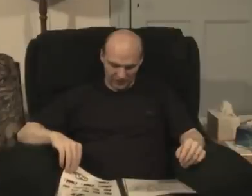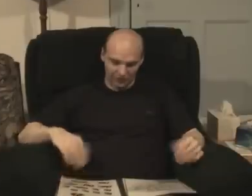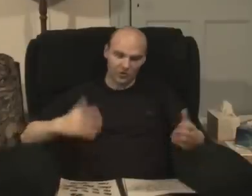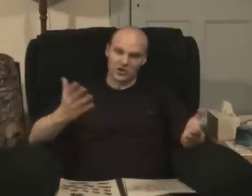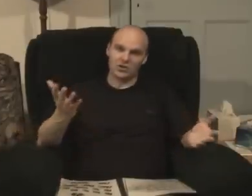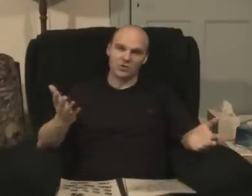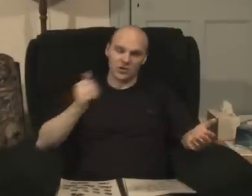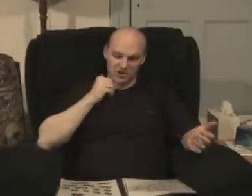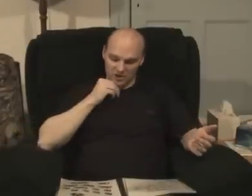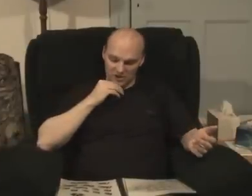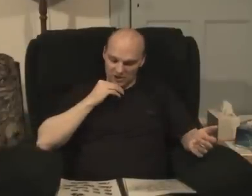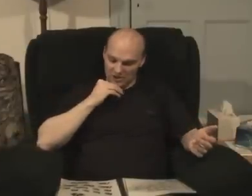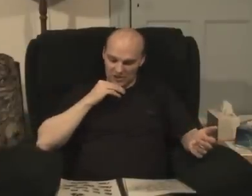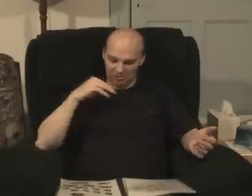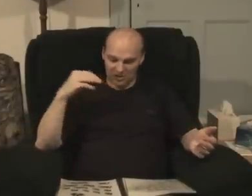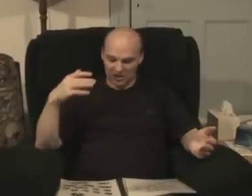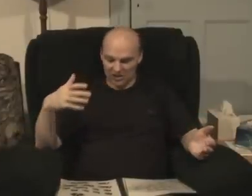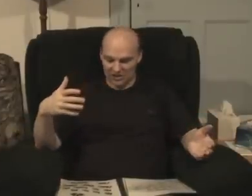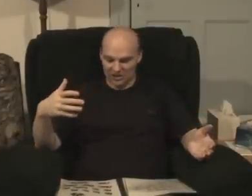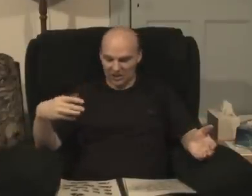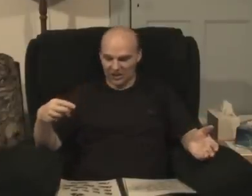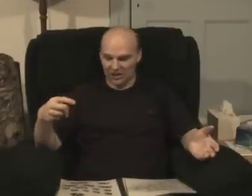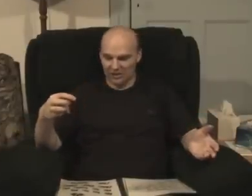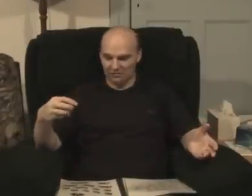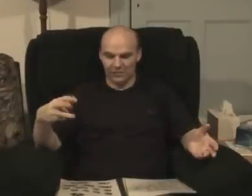Okay. Of course, you can also sign number signs like